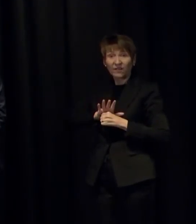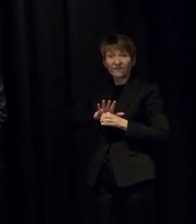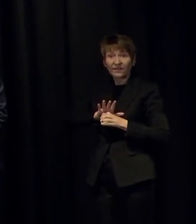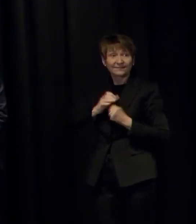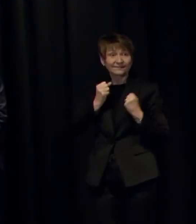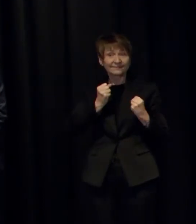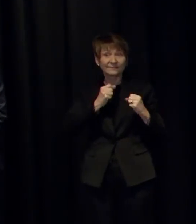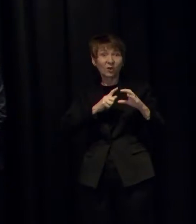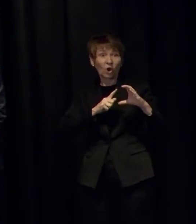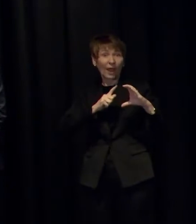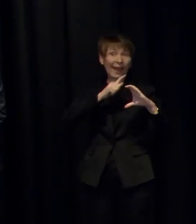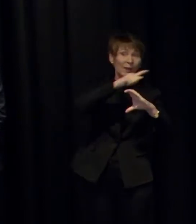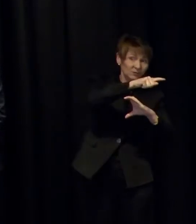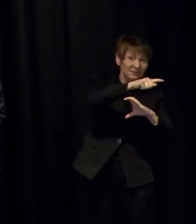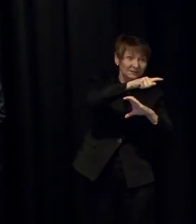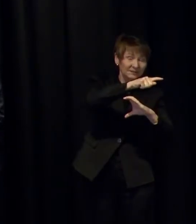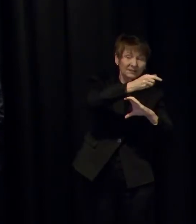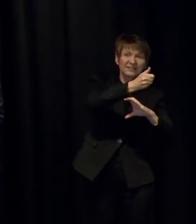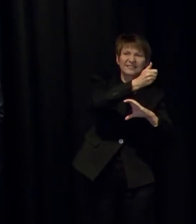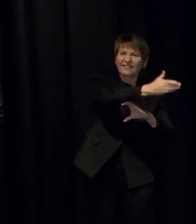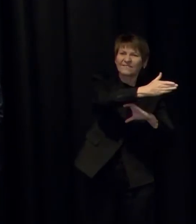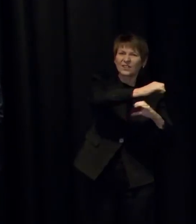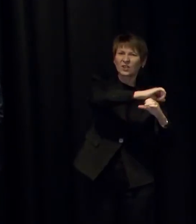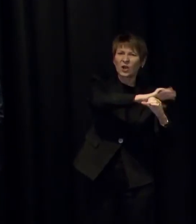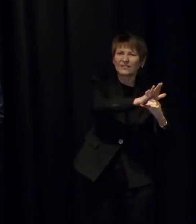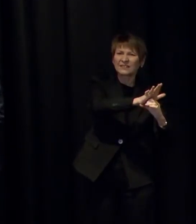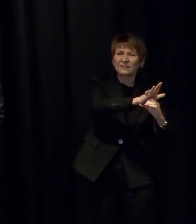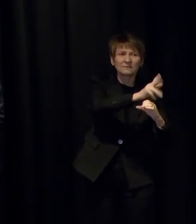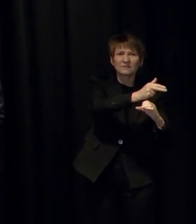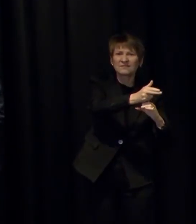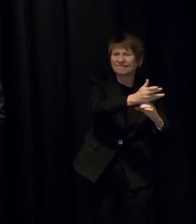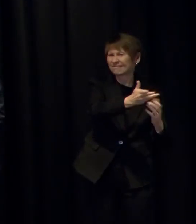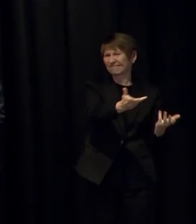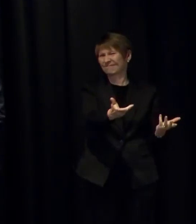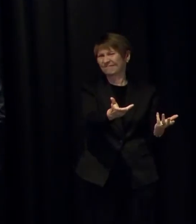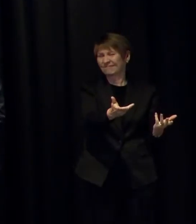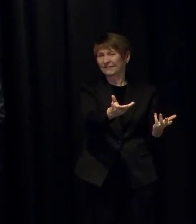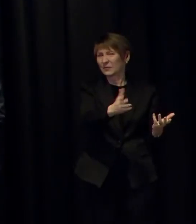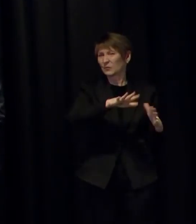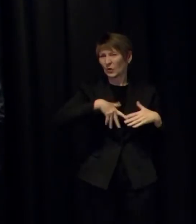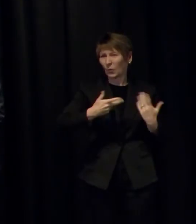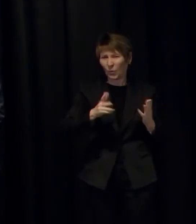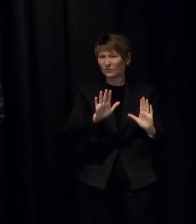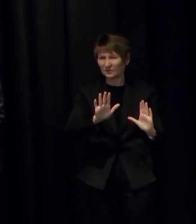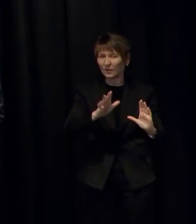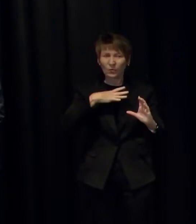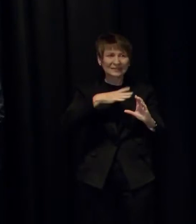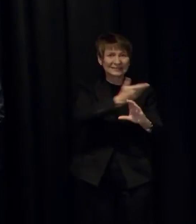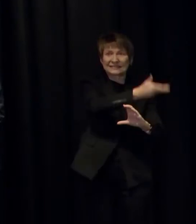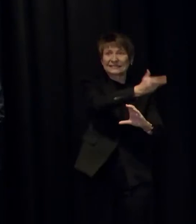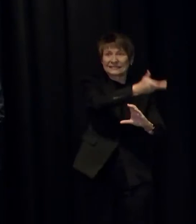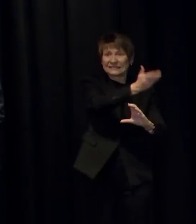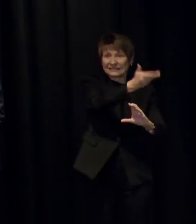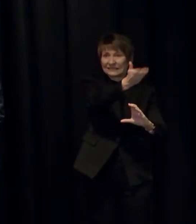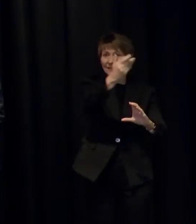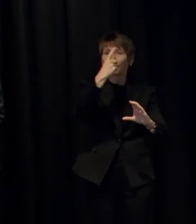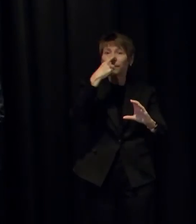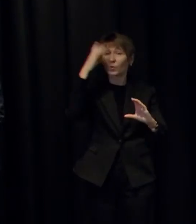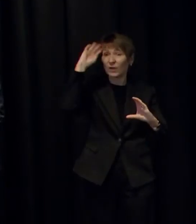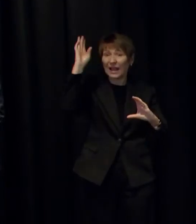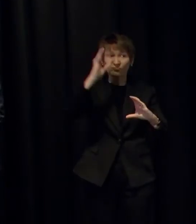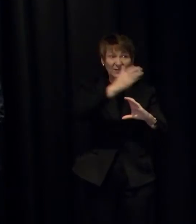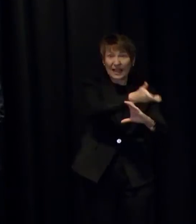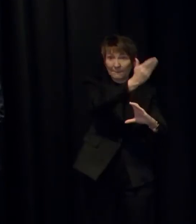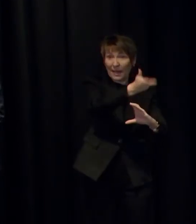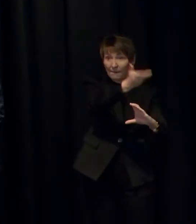is the world of difference between 80% protection and 70%. So that can change, but it's just not quite right now. We don't want to be